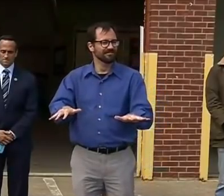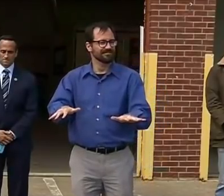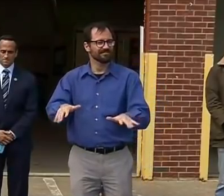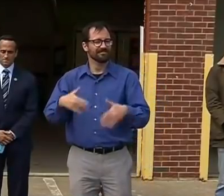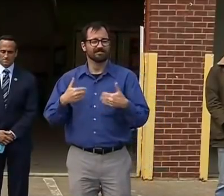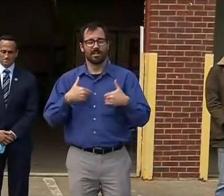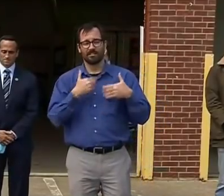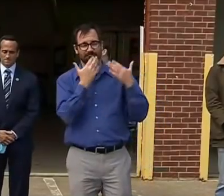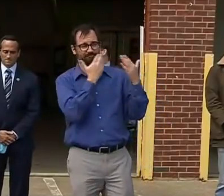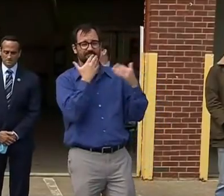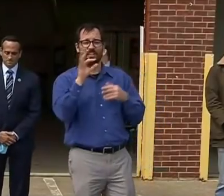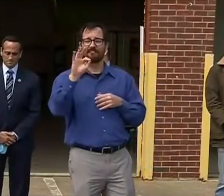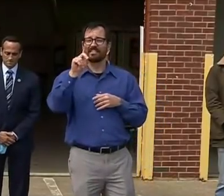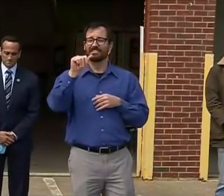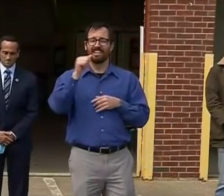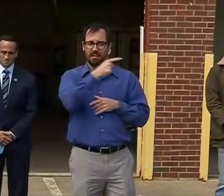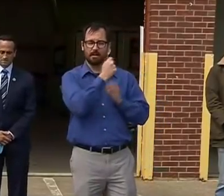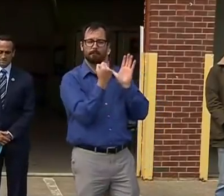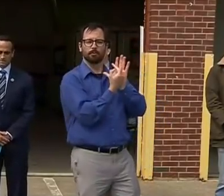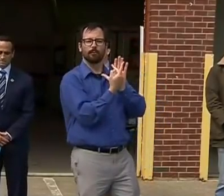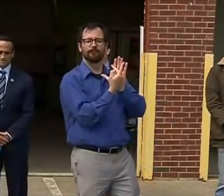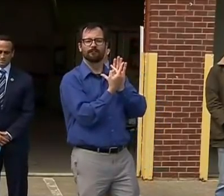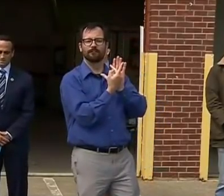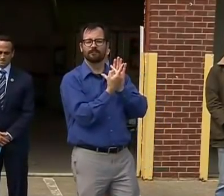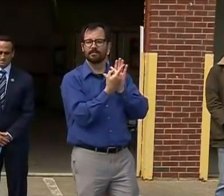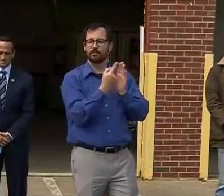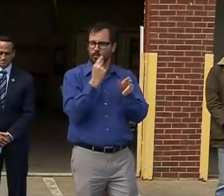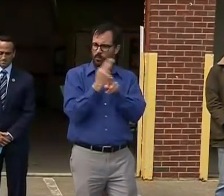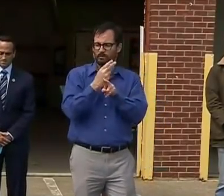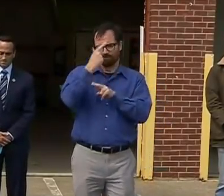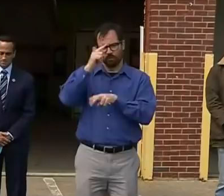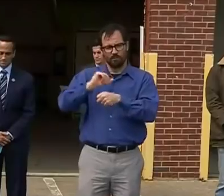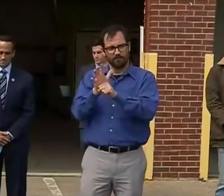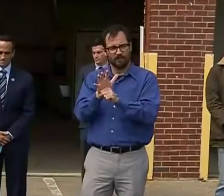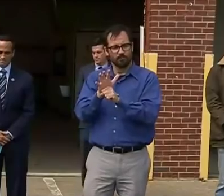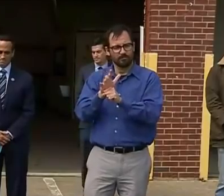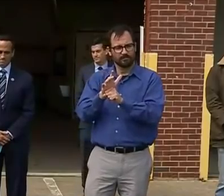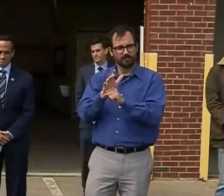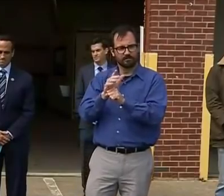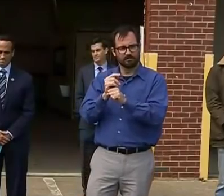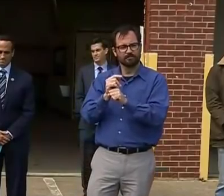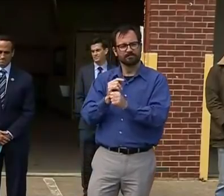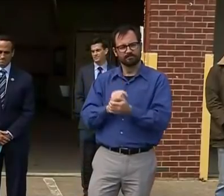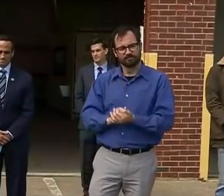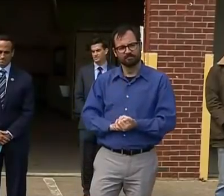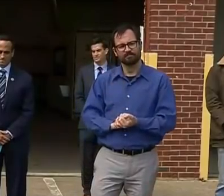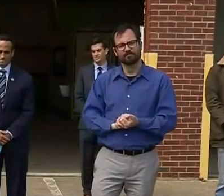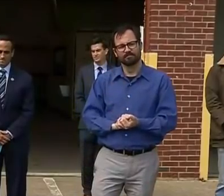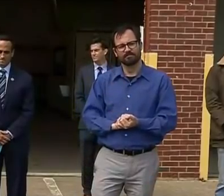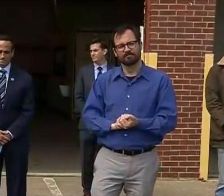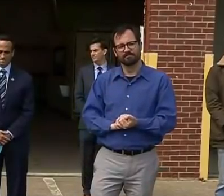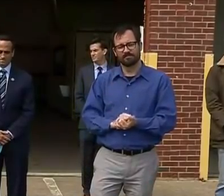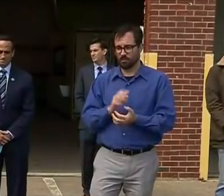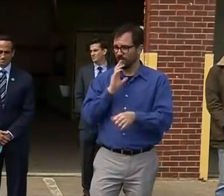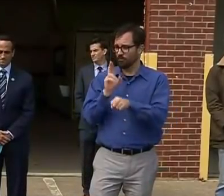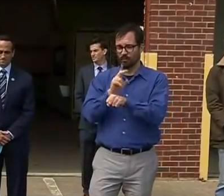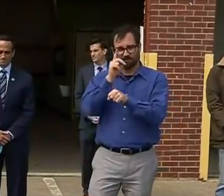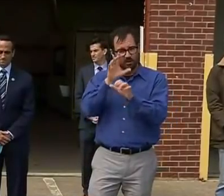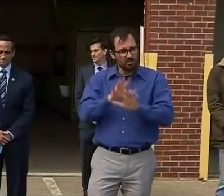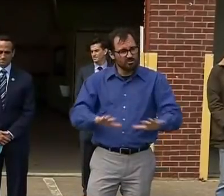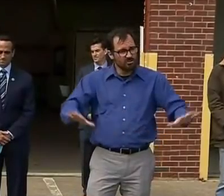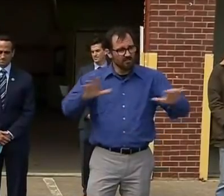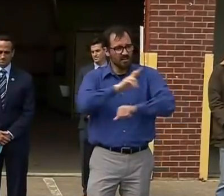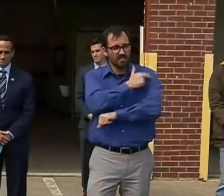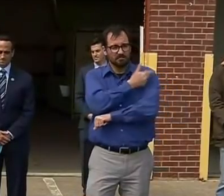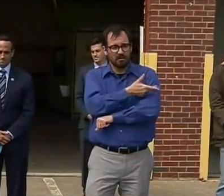in terms of expanding the available pool, not just within Partners Healthcare, but for all the hospitals of the Commonwealth that are reaching out to be part of this process, this